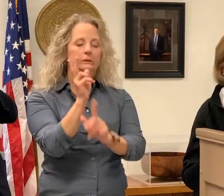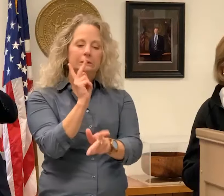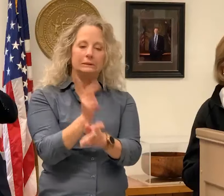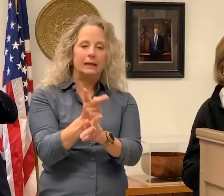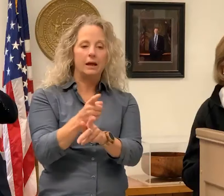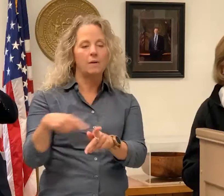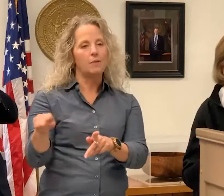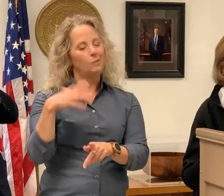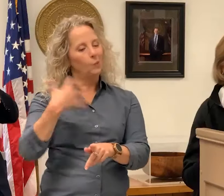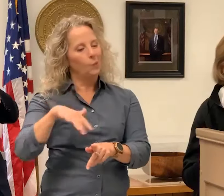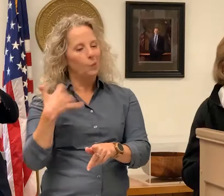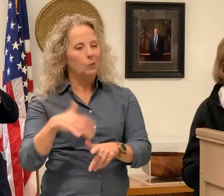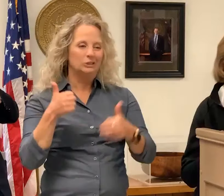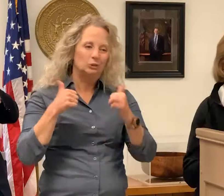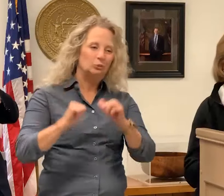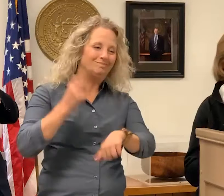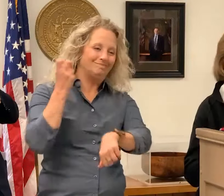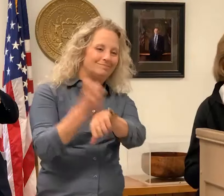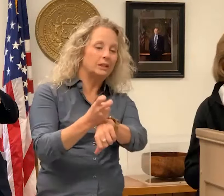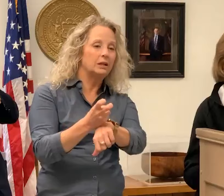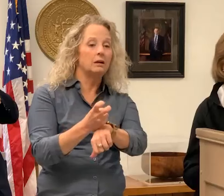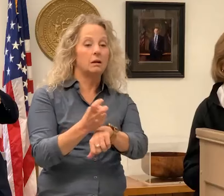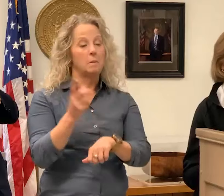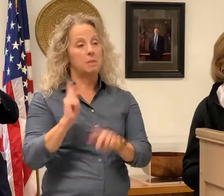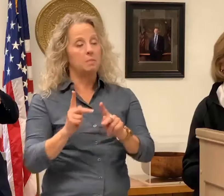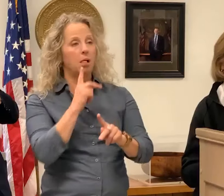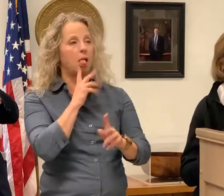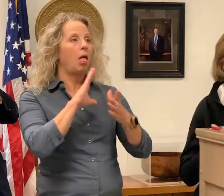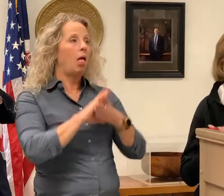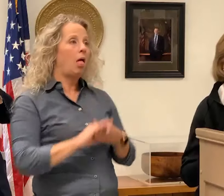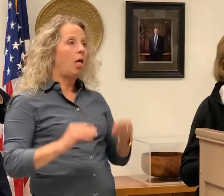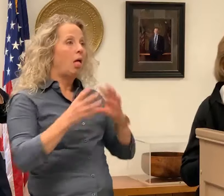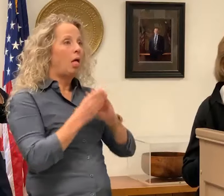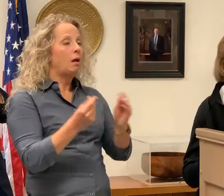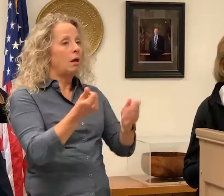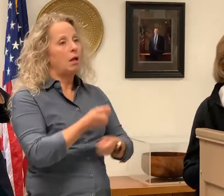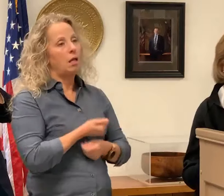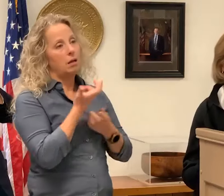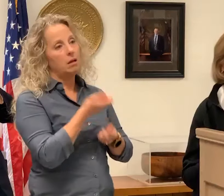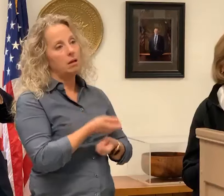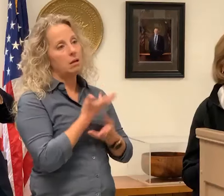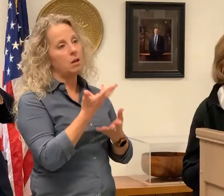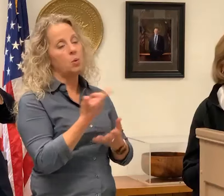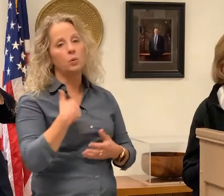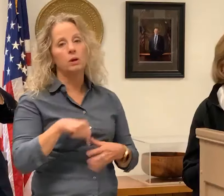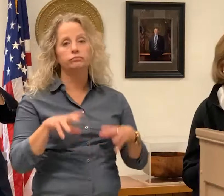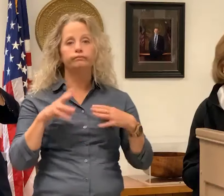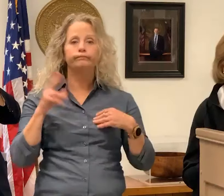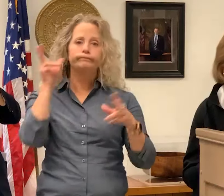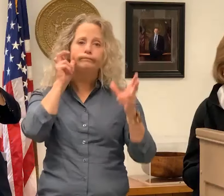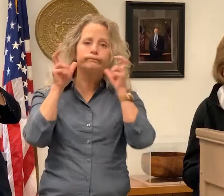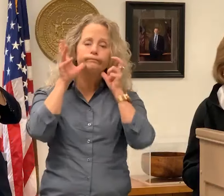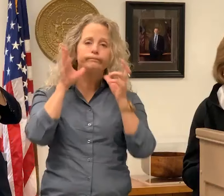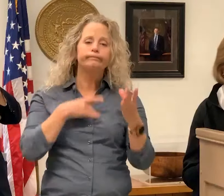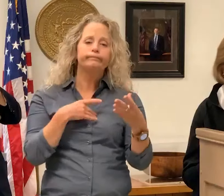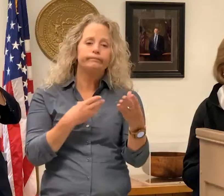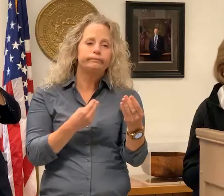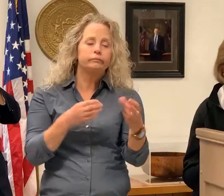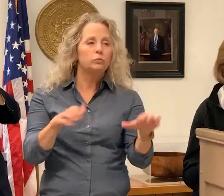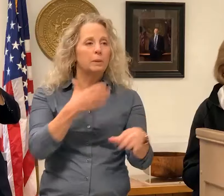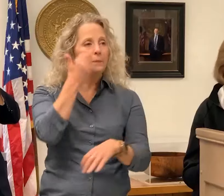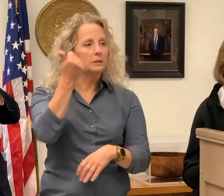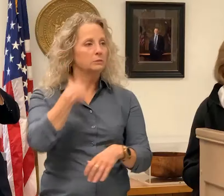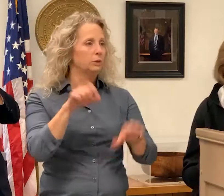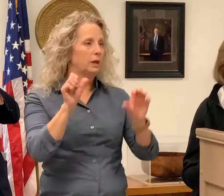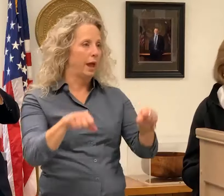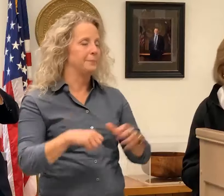of our ability. People tell us their stories. They have a catharsis. We're taking care of them and doing the best we can with